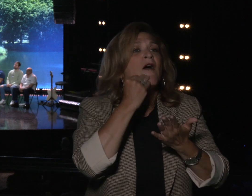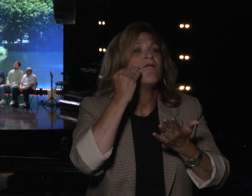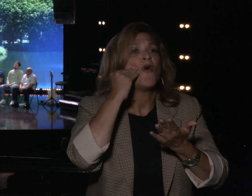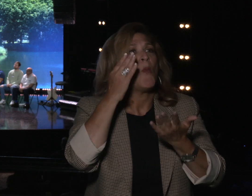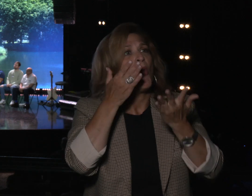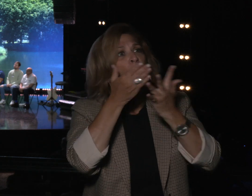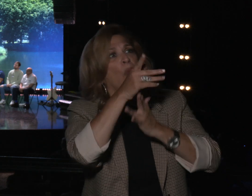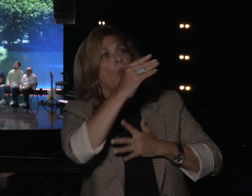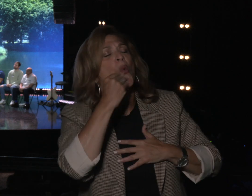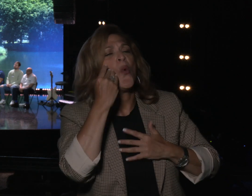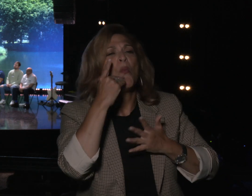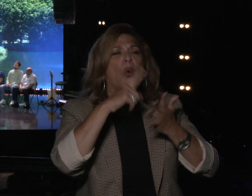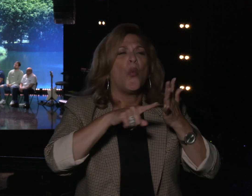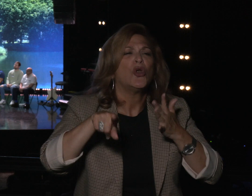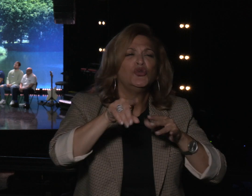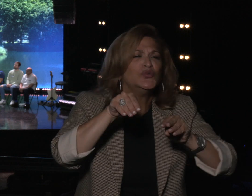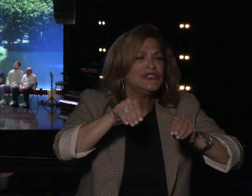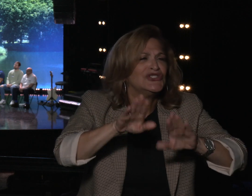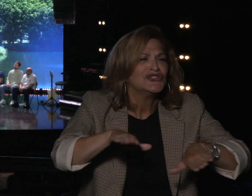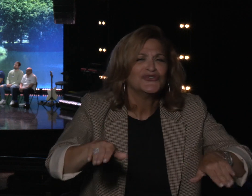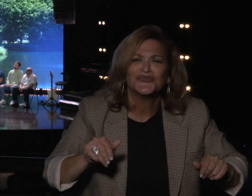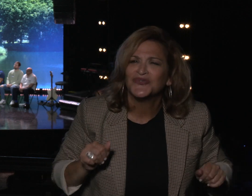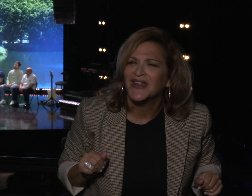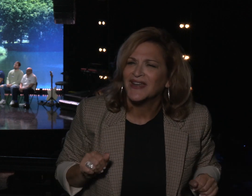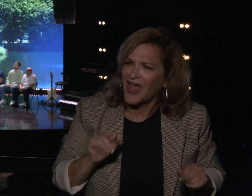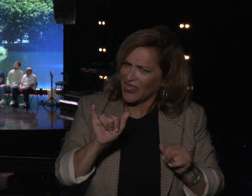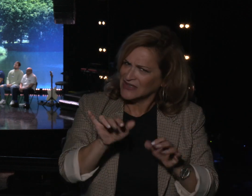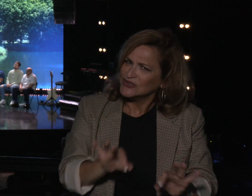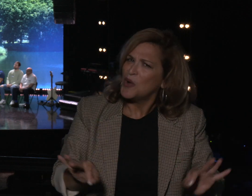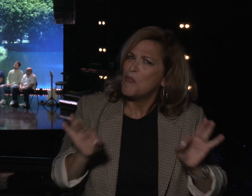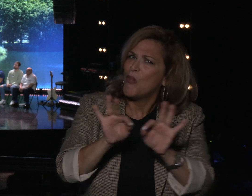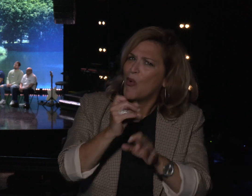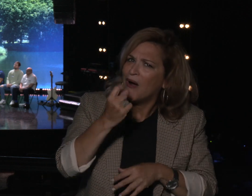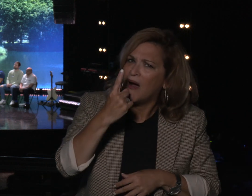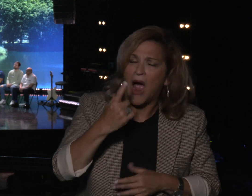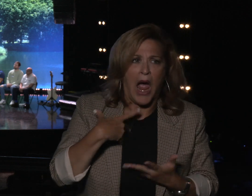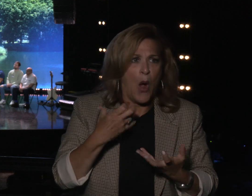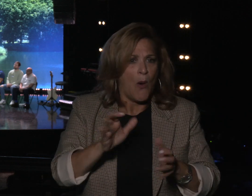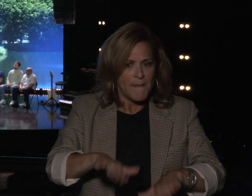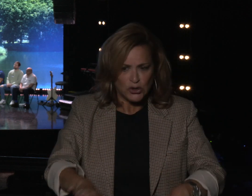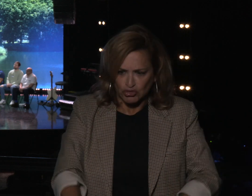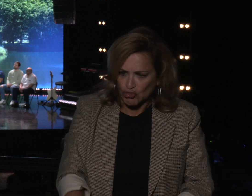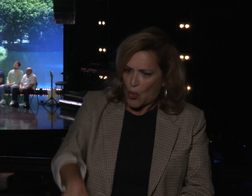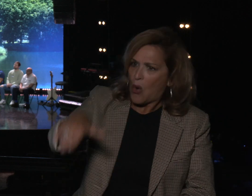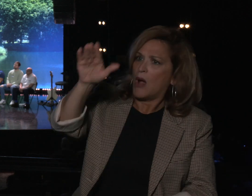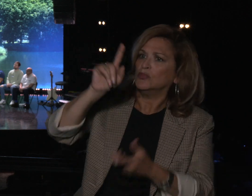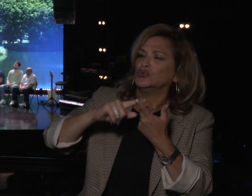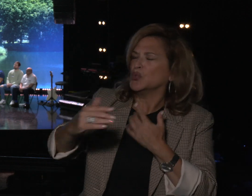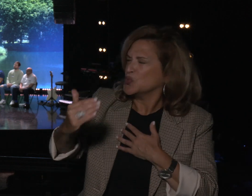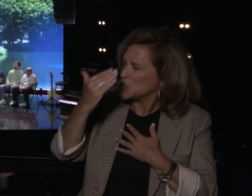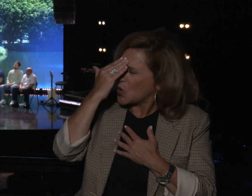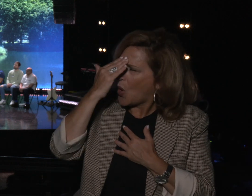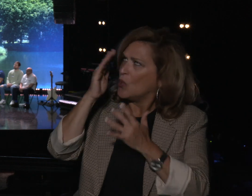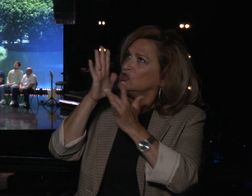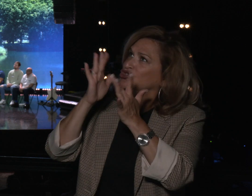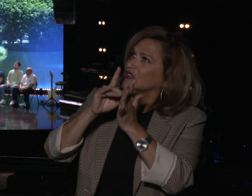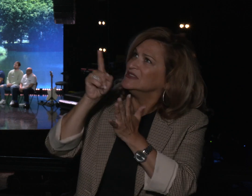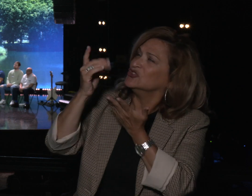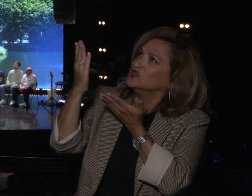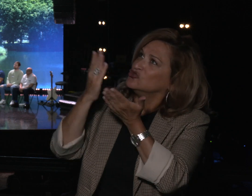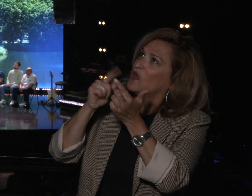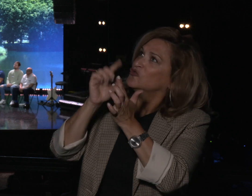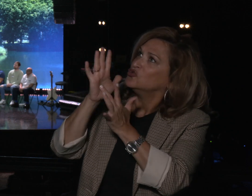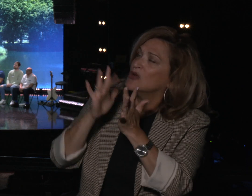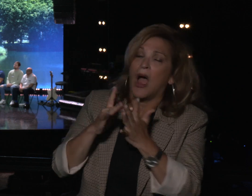is so important. With all due, I want to make sure my kids are growing up knowing who Jesus is and loving Jesus and serving Jesus. I don't want